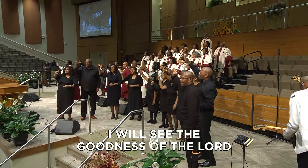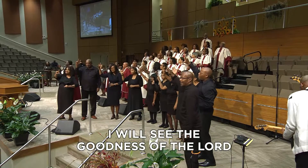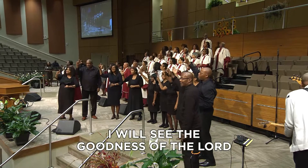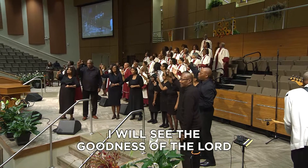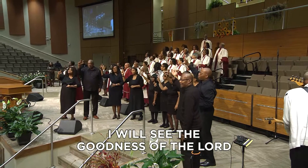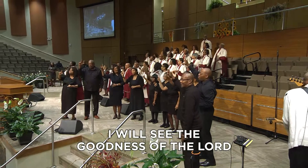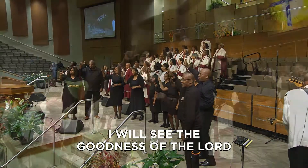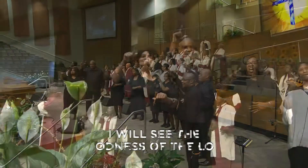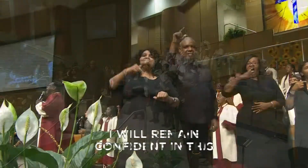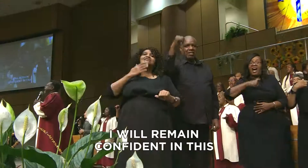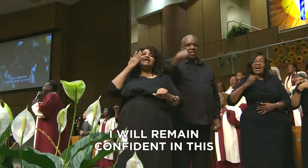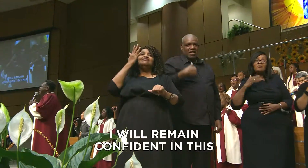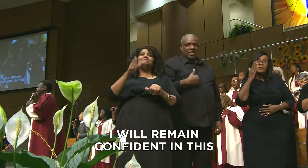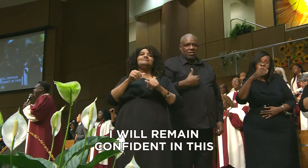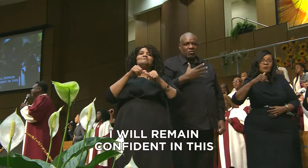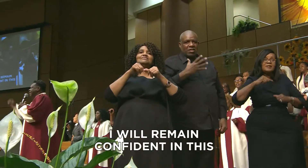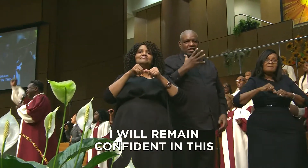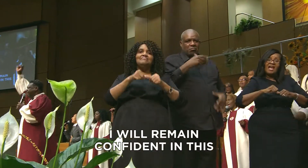Lord.